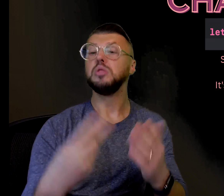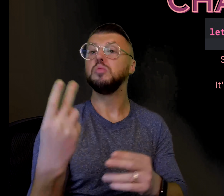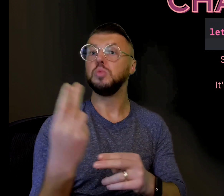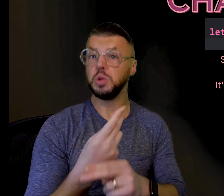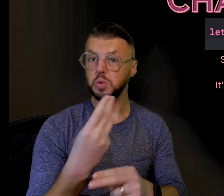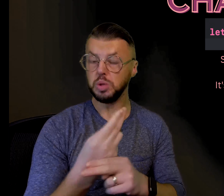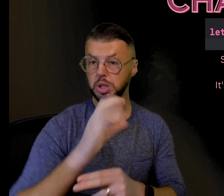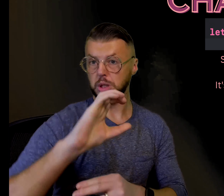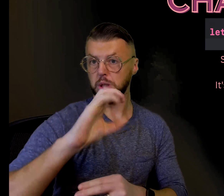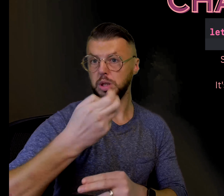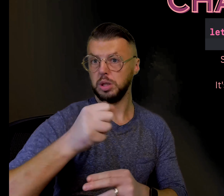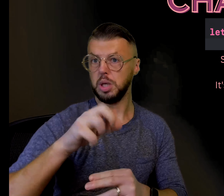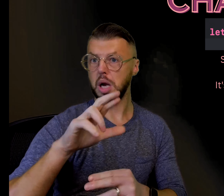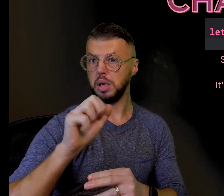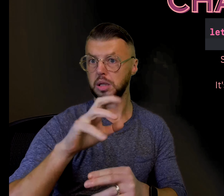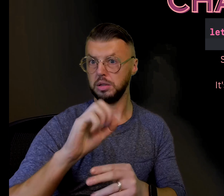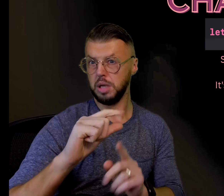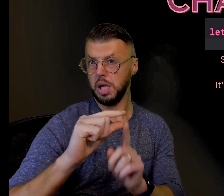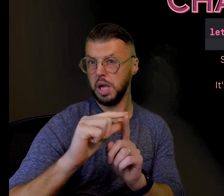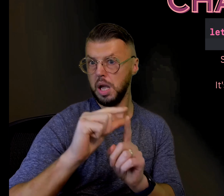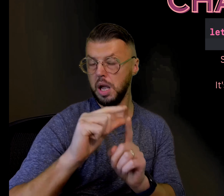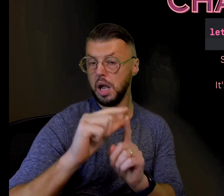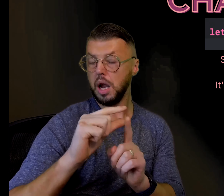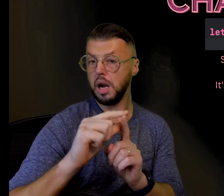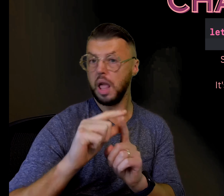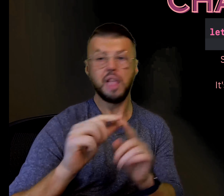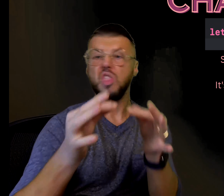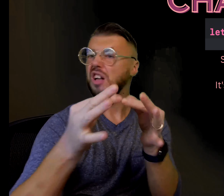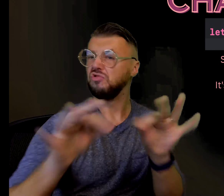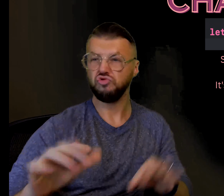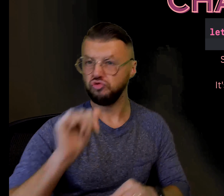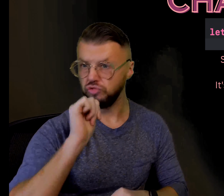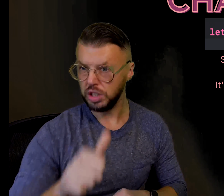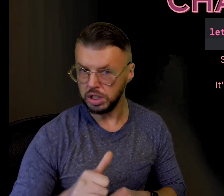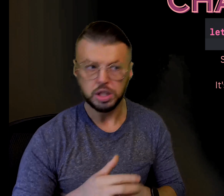So, and if we see like type, character is a type annotation.